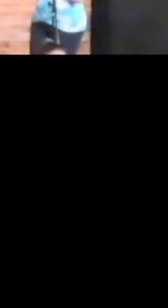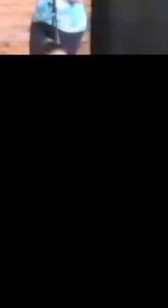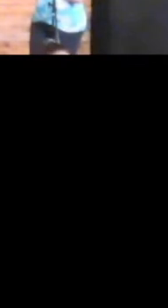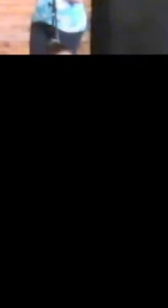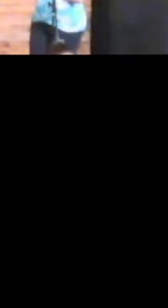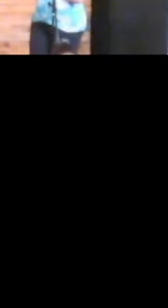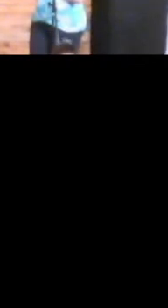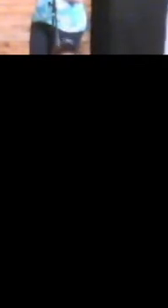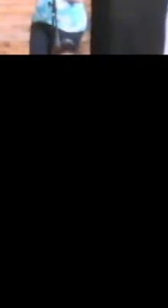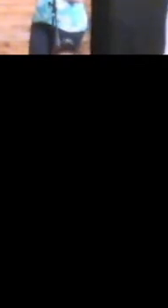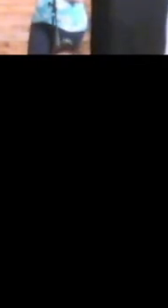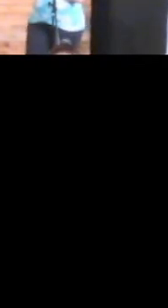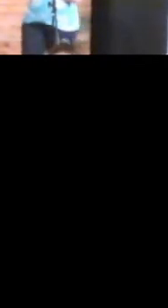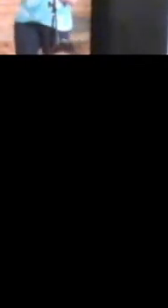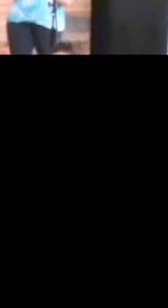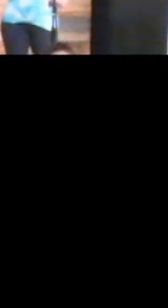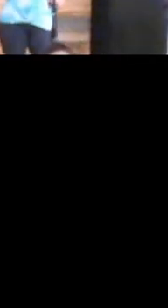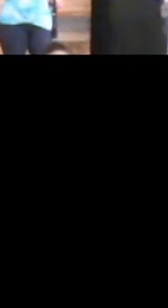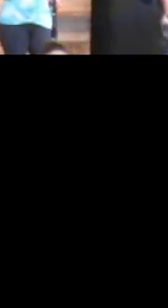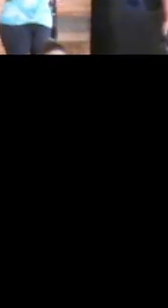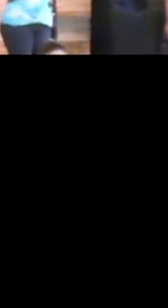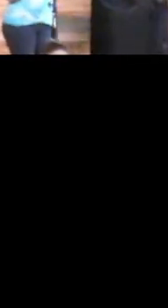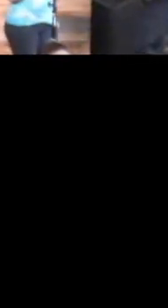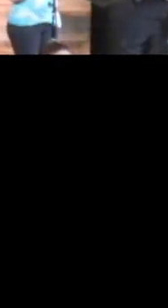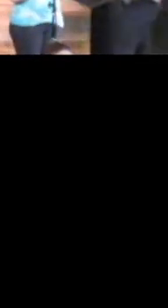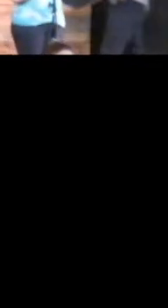now let's say all the time huh